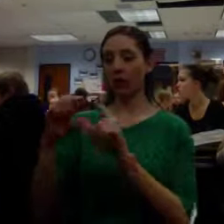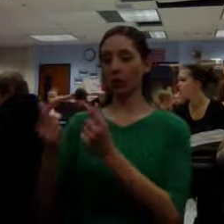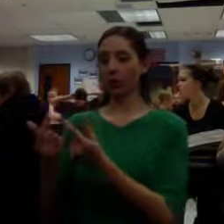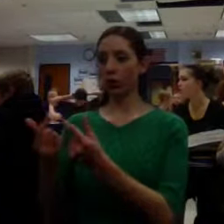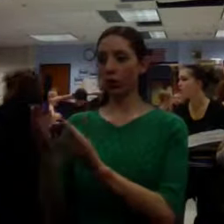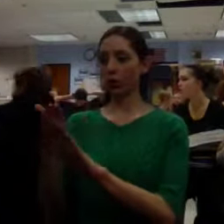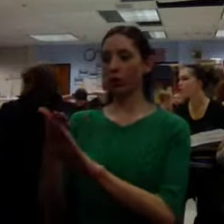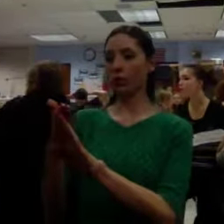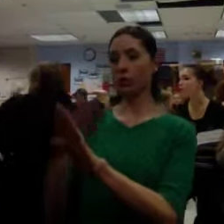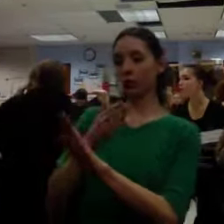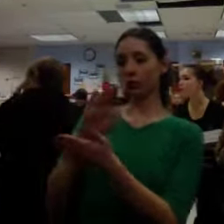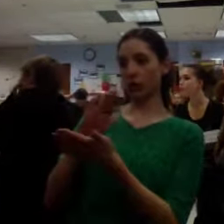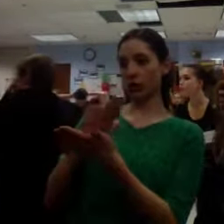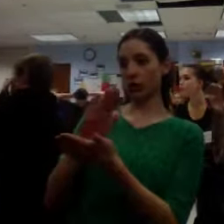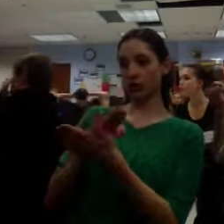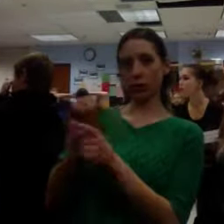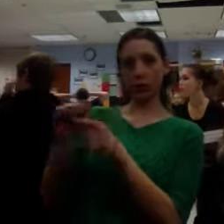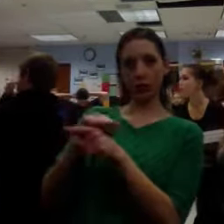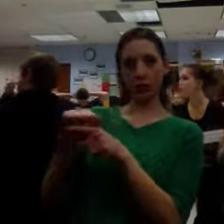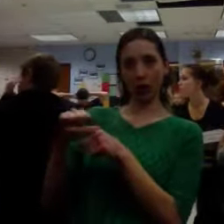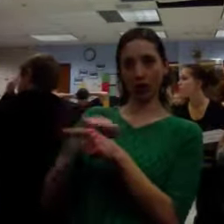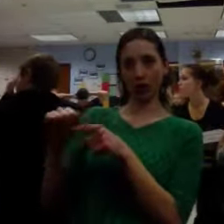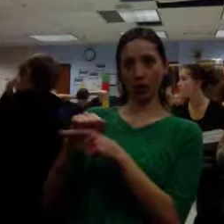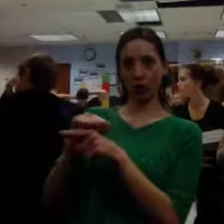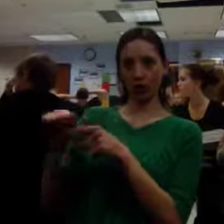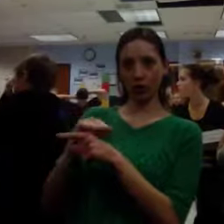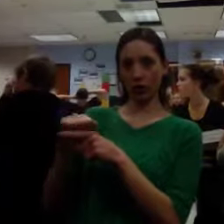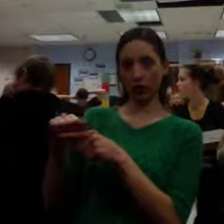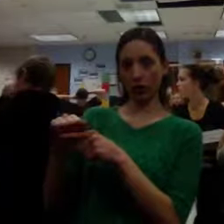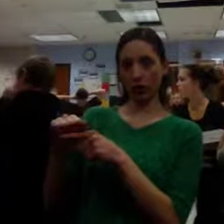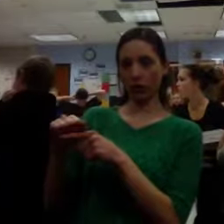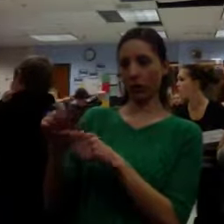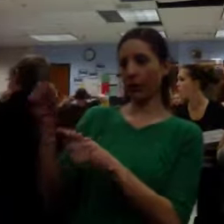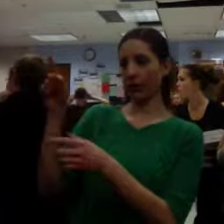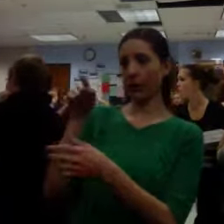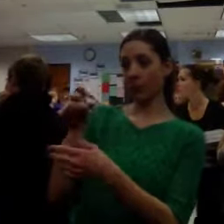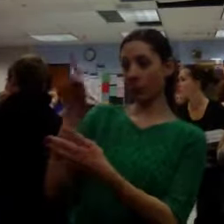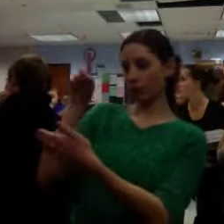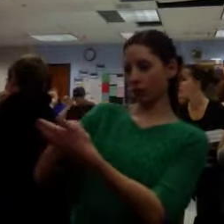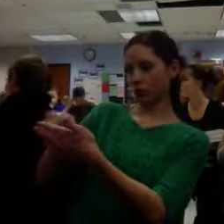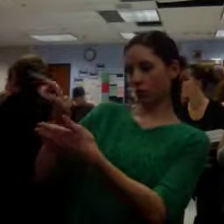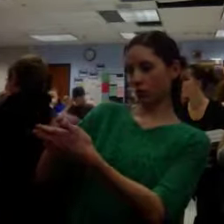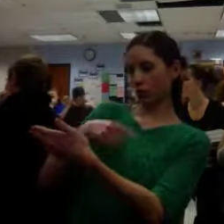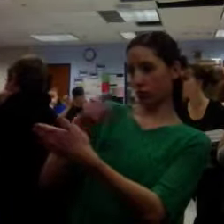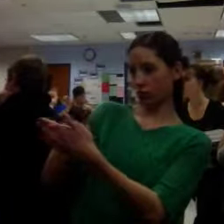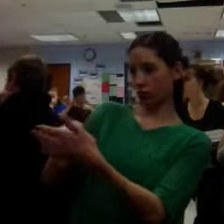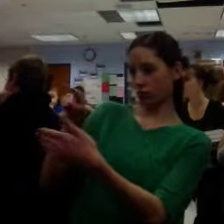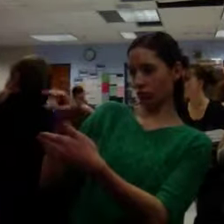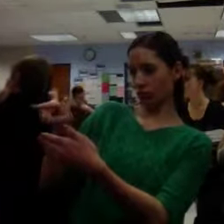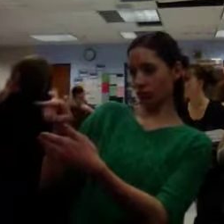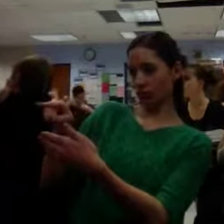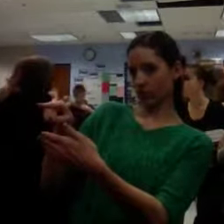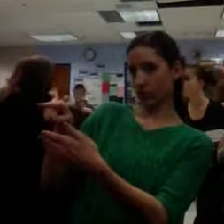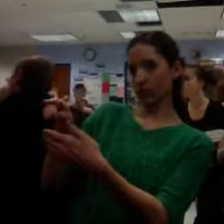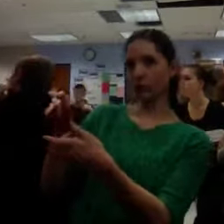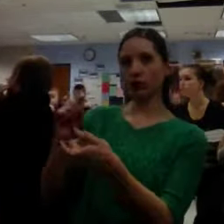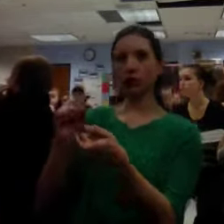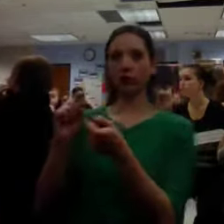through stories, songs, you're going to run through all of it as much as you can today. You're going to switch off and give each other